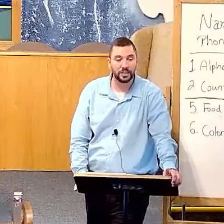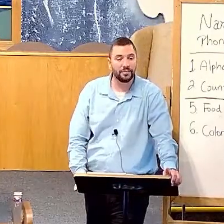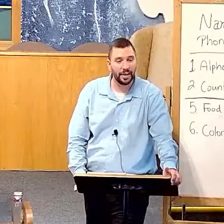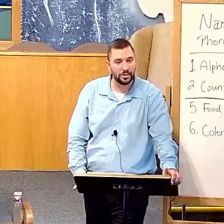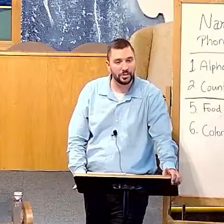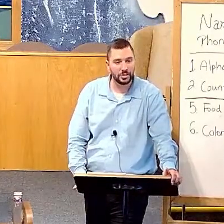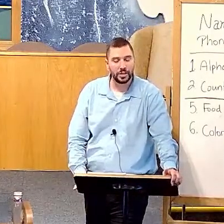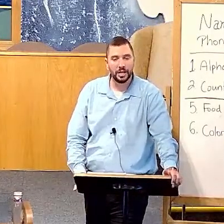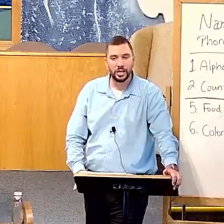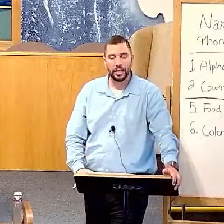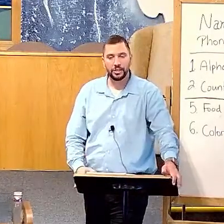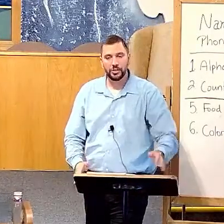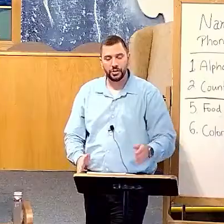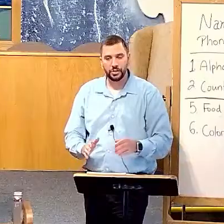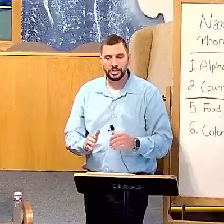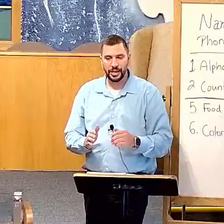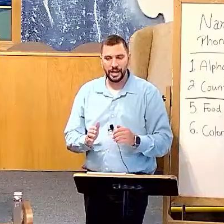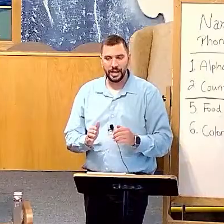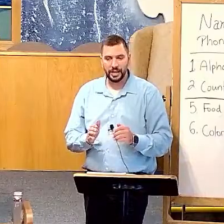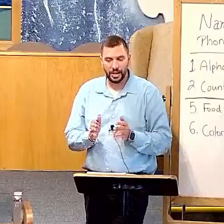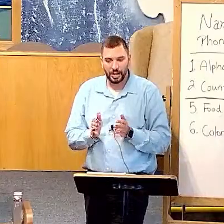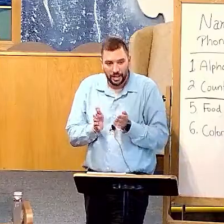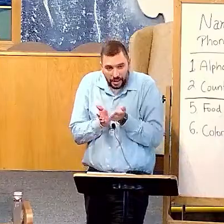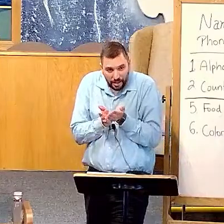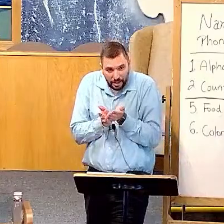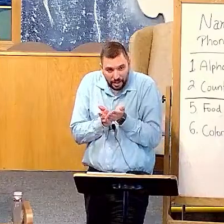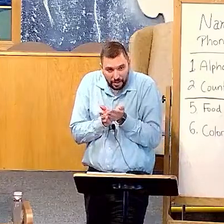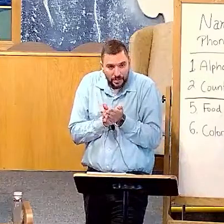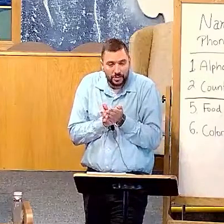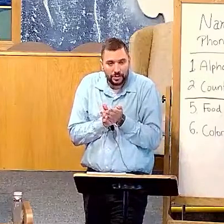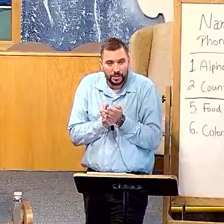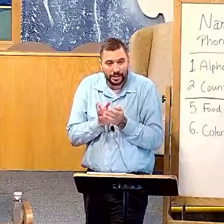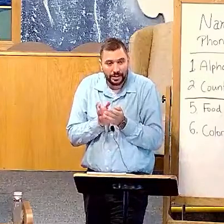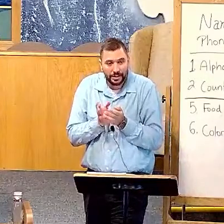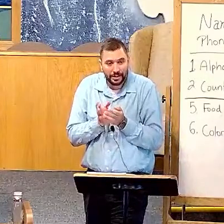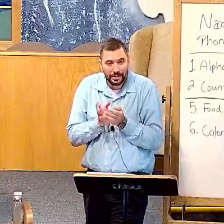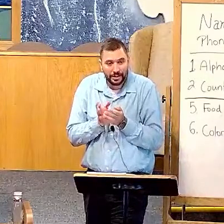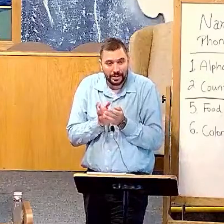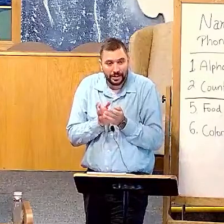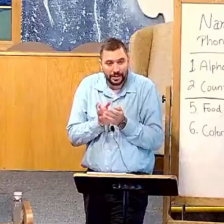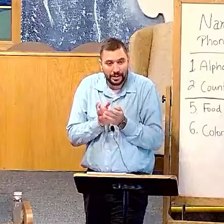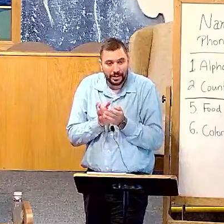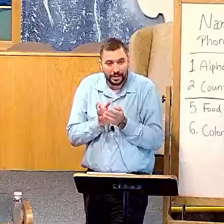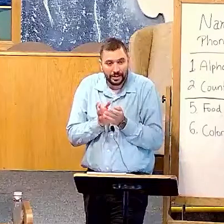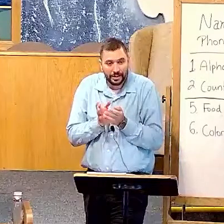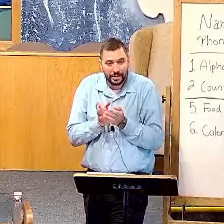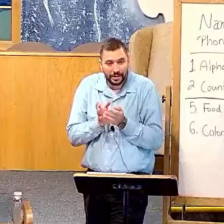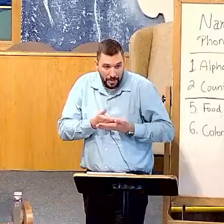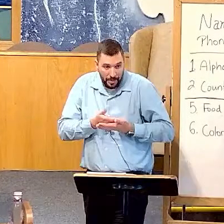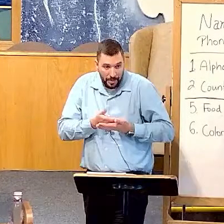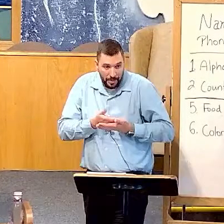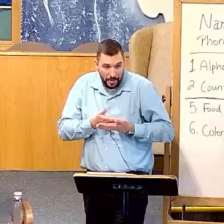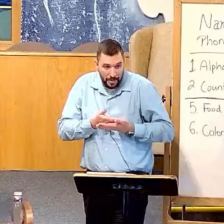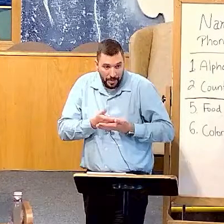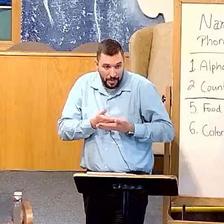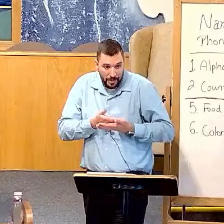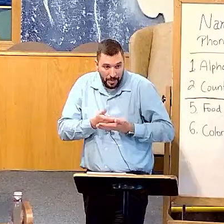signifiers, and so you could say little cat, and people would understand, or baby cat. That would understand